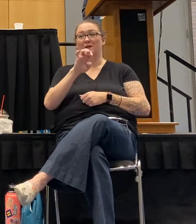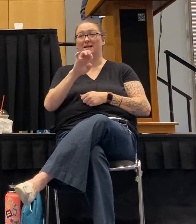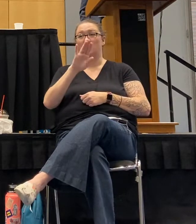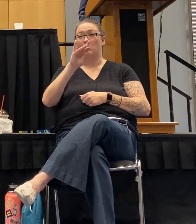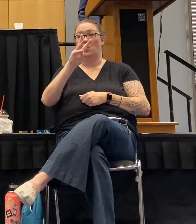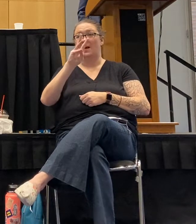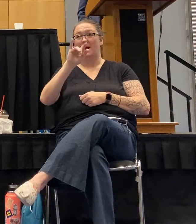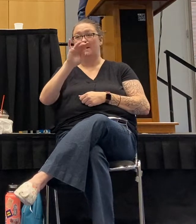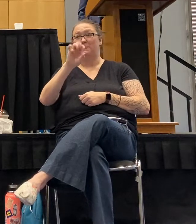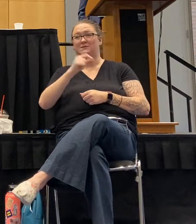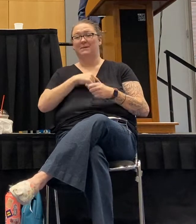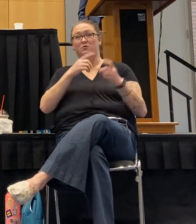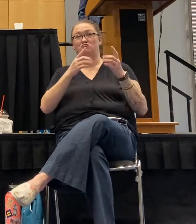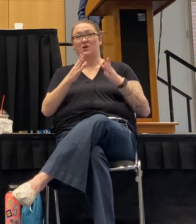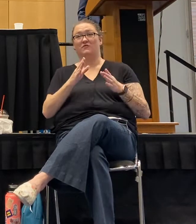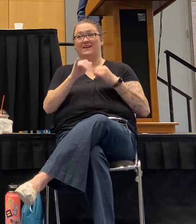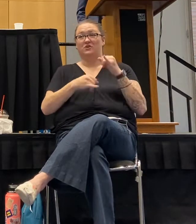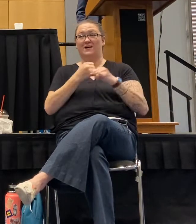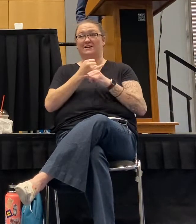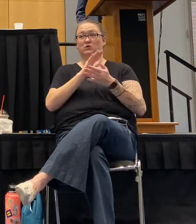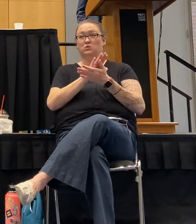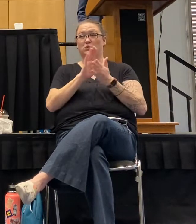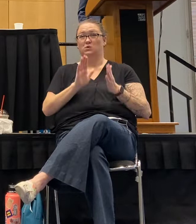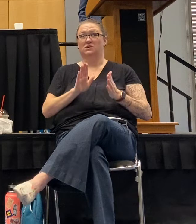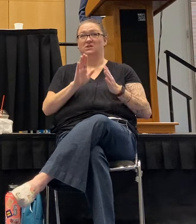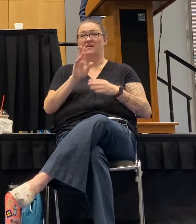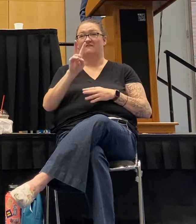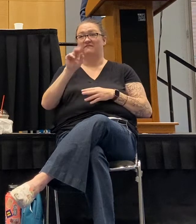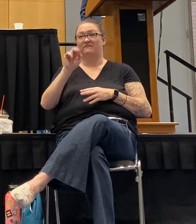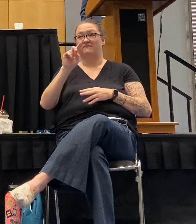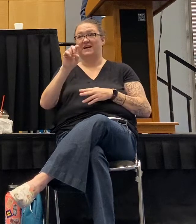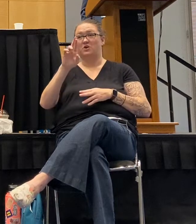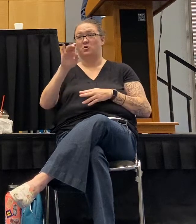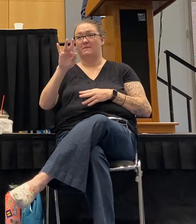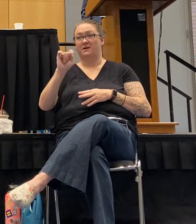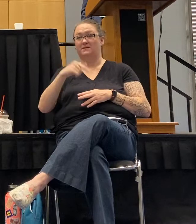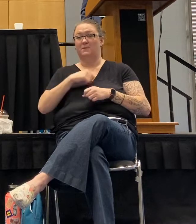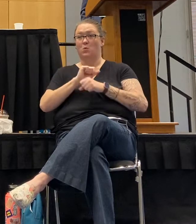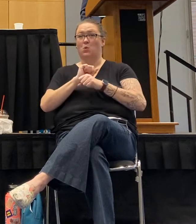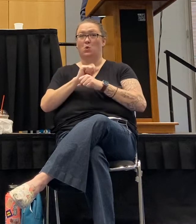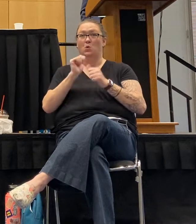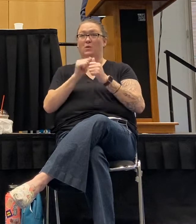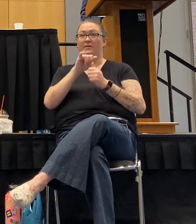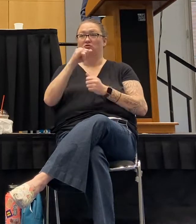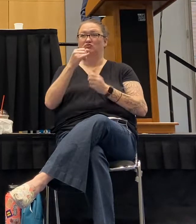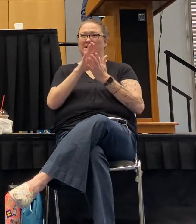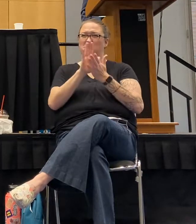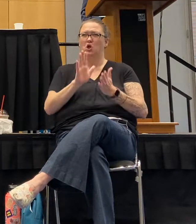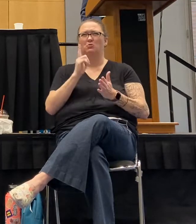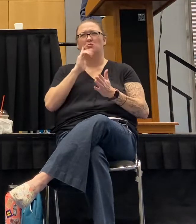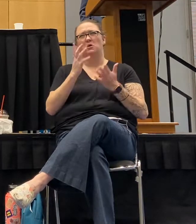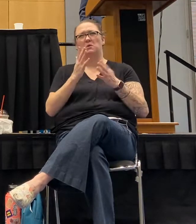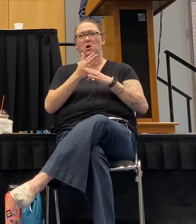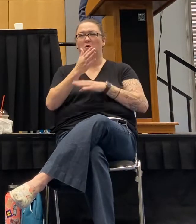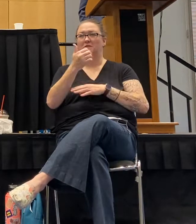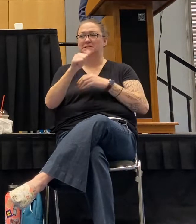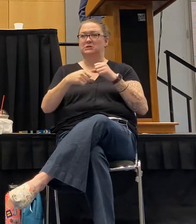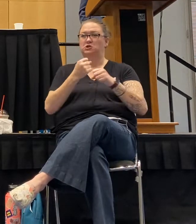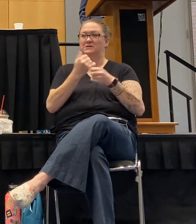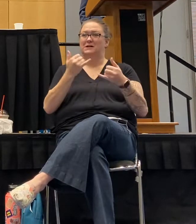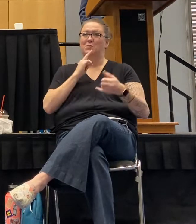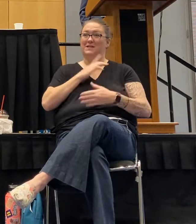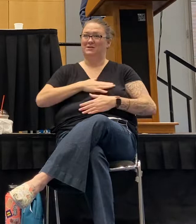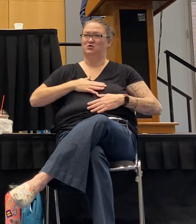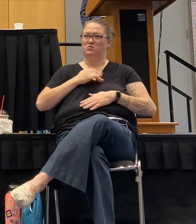I'm the Director of International Student Scholar Services at Vanderbilt University. Been working with J Scholars probably over a decade now, really